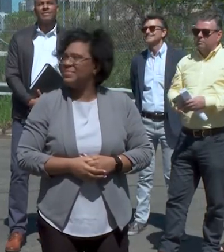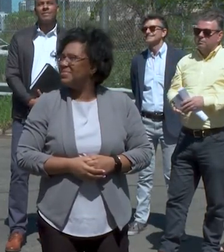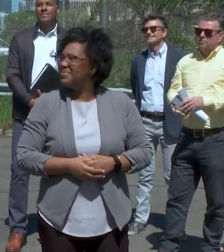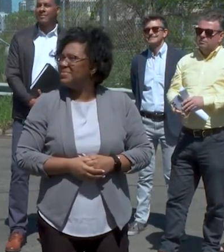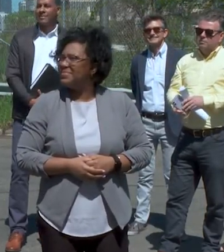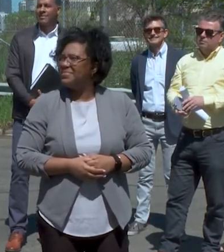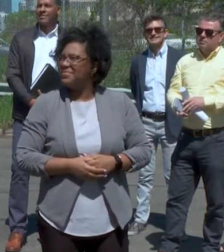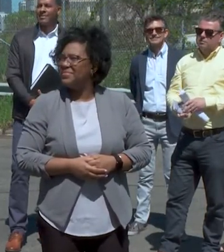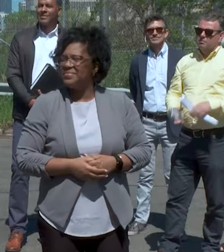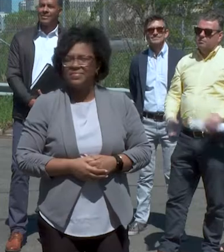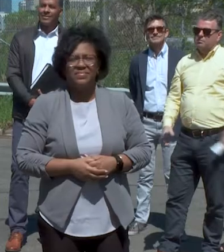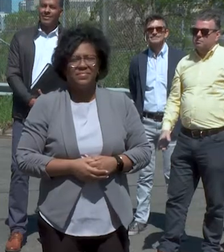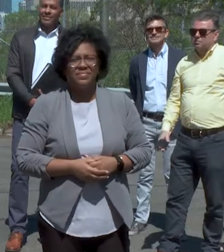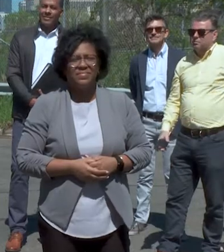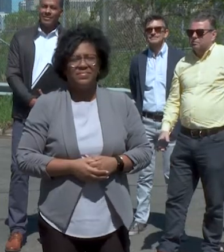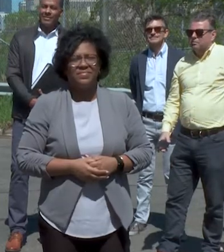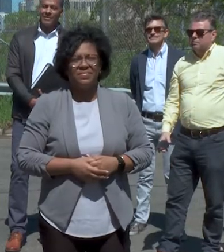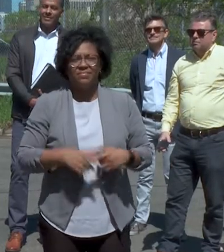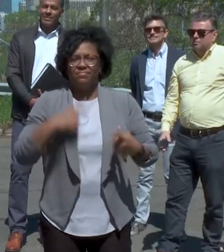the trees in my ward.